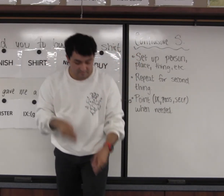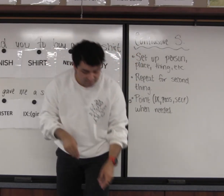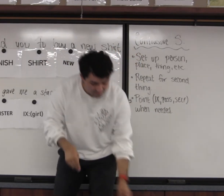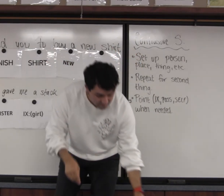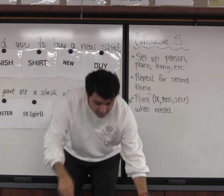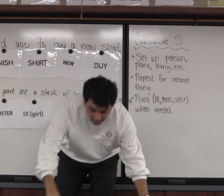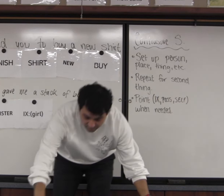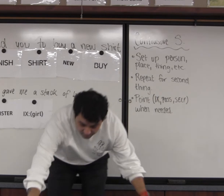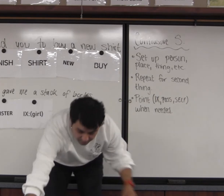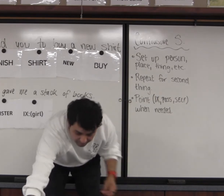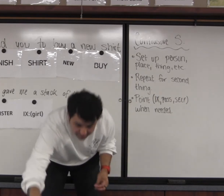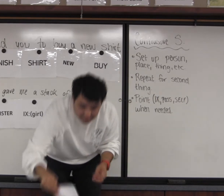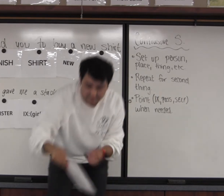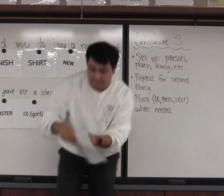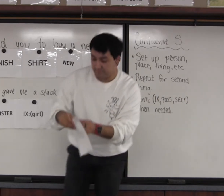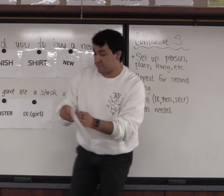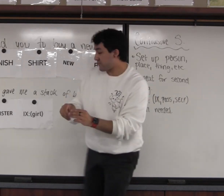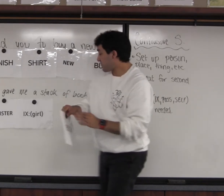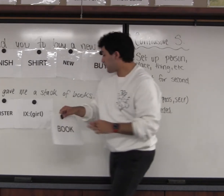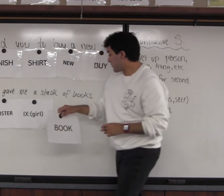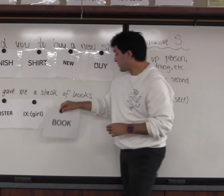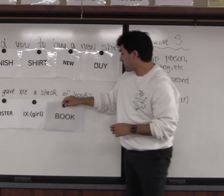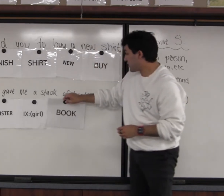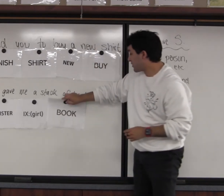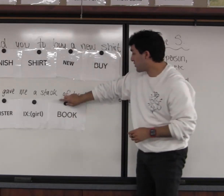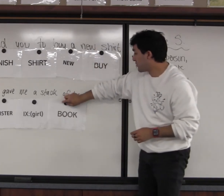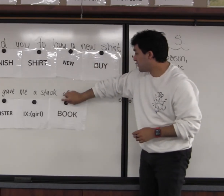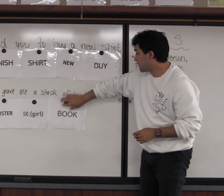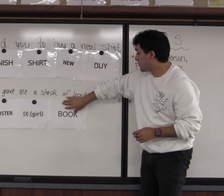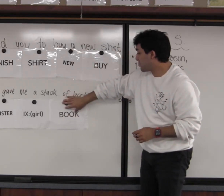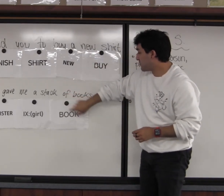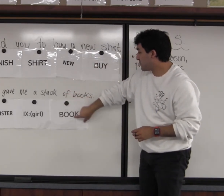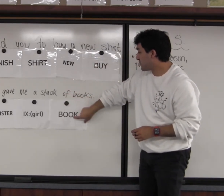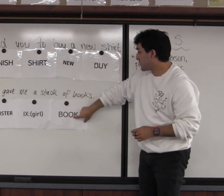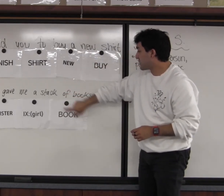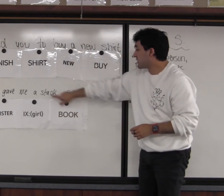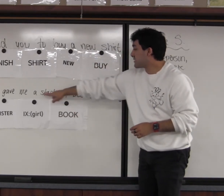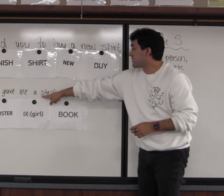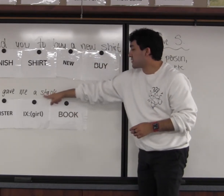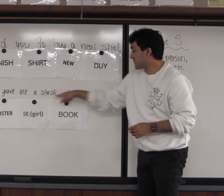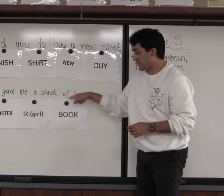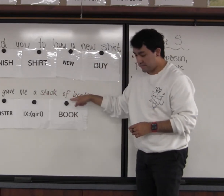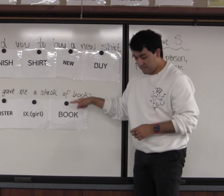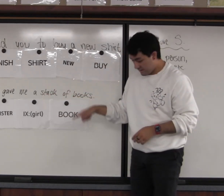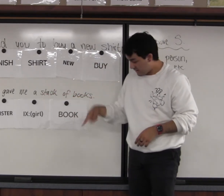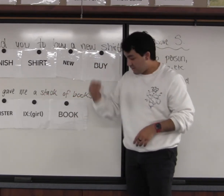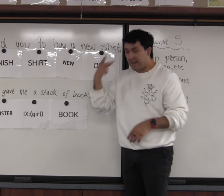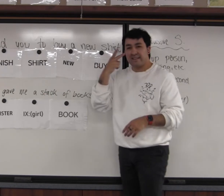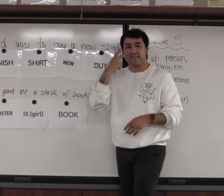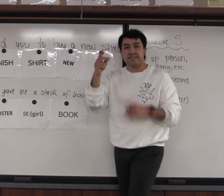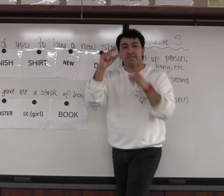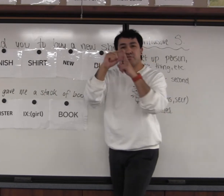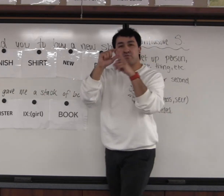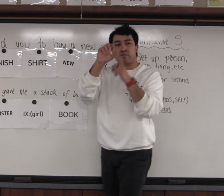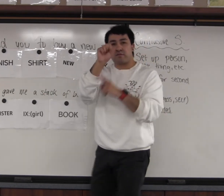well. So we do need to start with books so we know what the object is. Remember, objects should always come